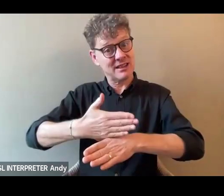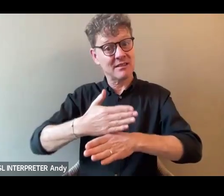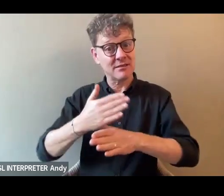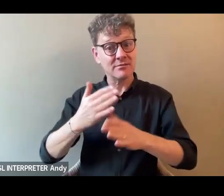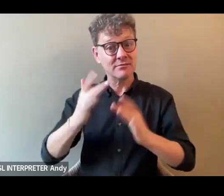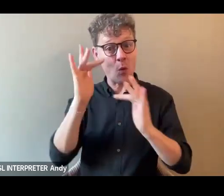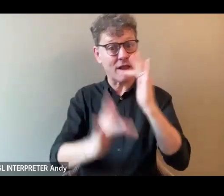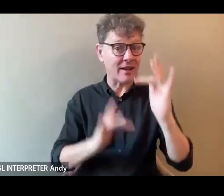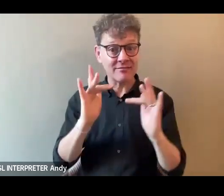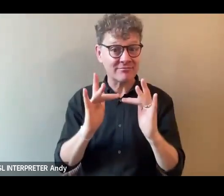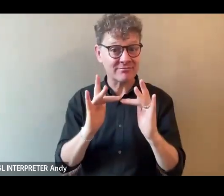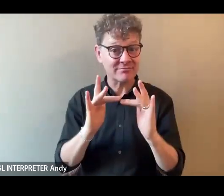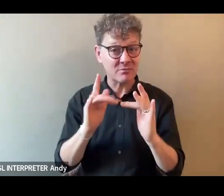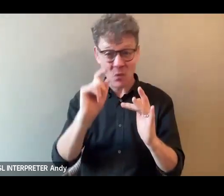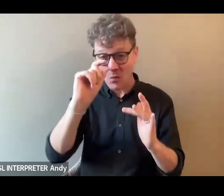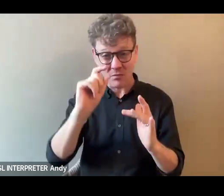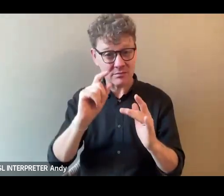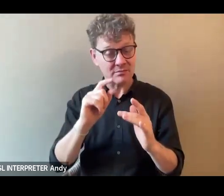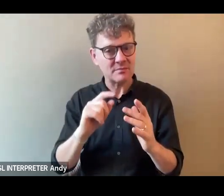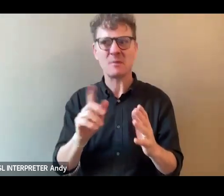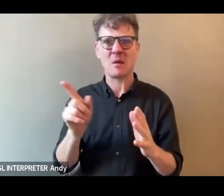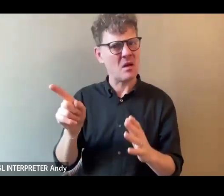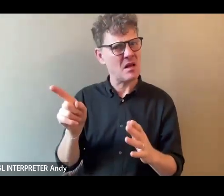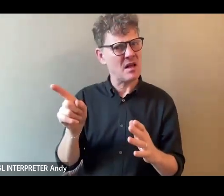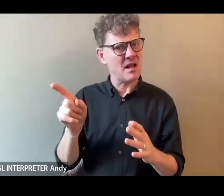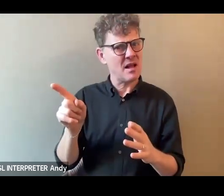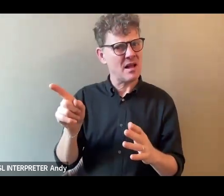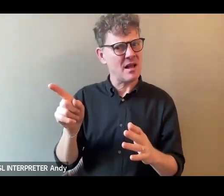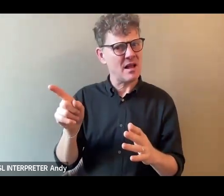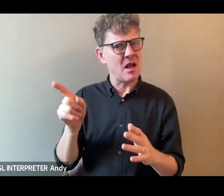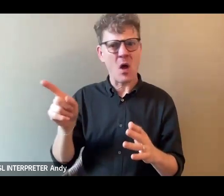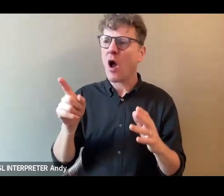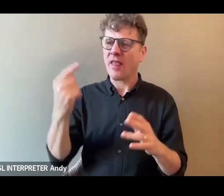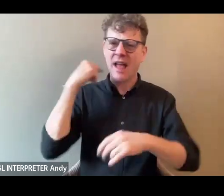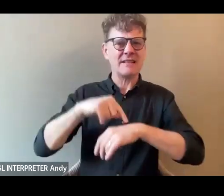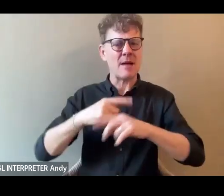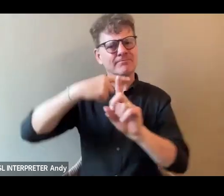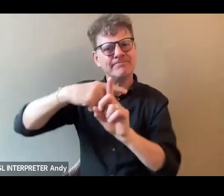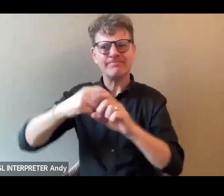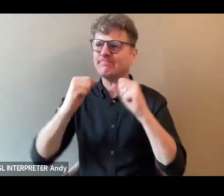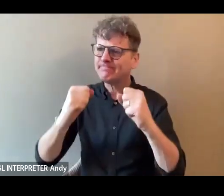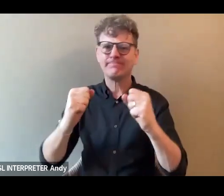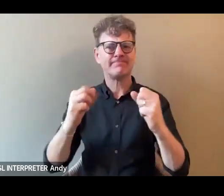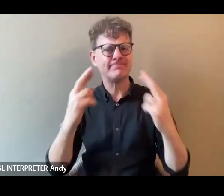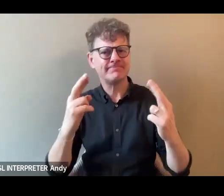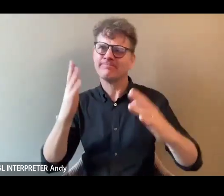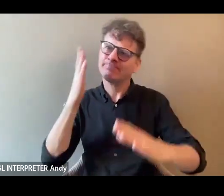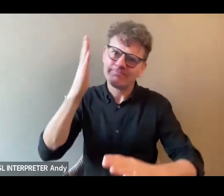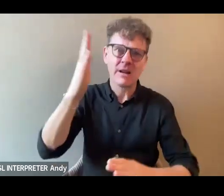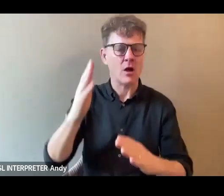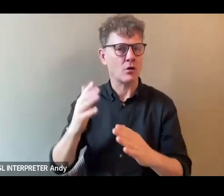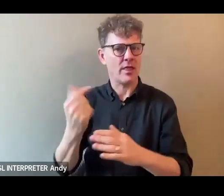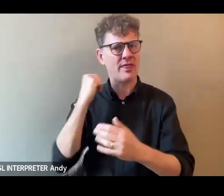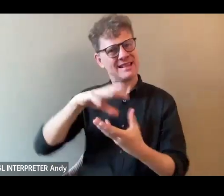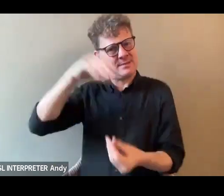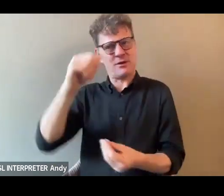digitally. And I don't think we've retained enough of that optimistic, entrepreneurial, pioneering spirit as we step back